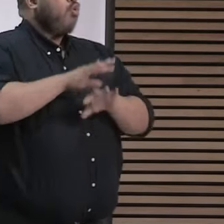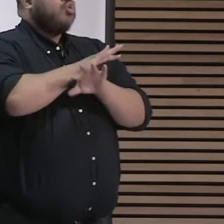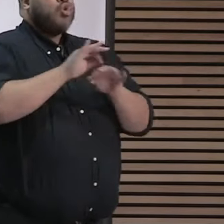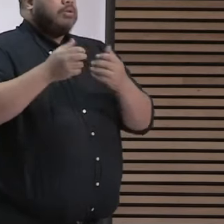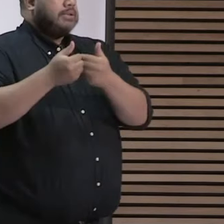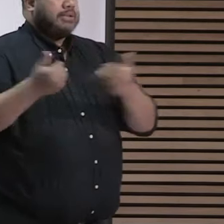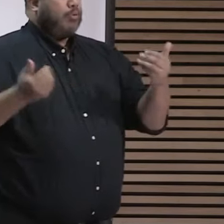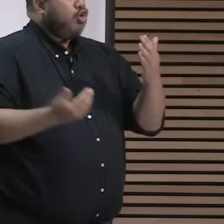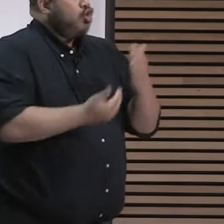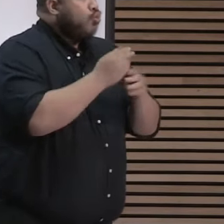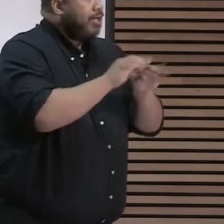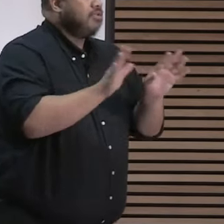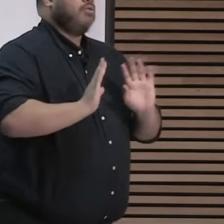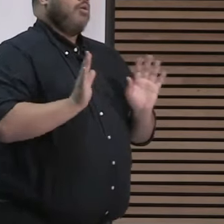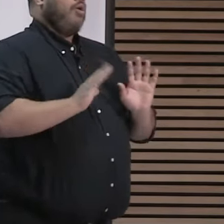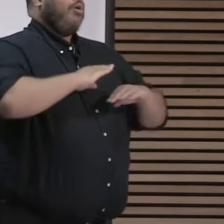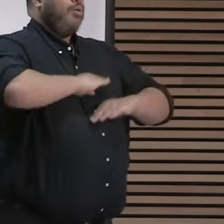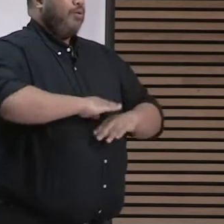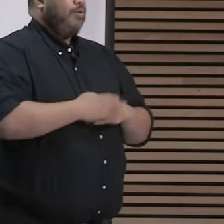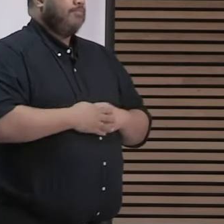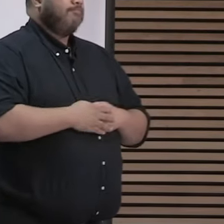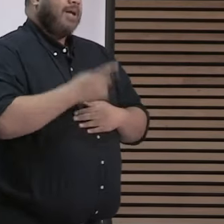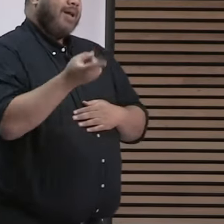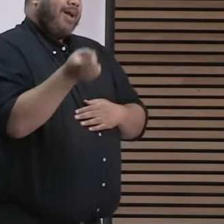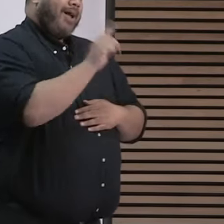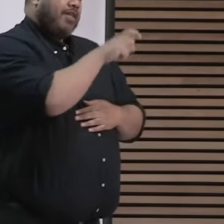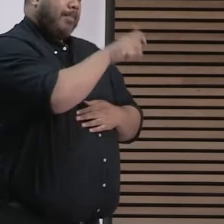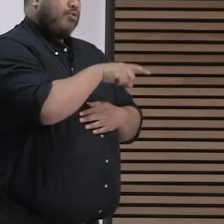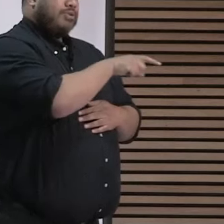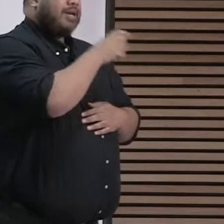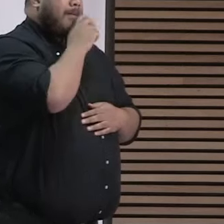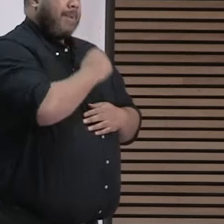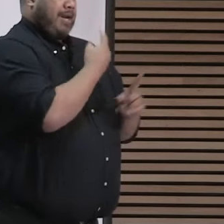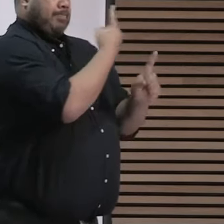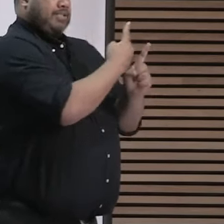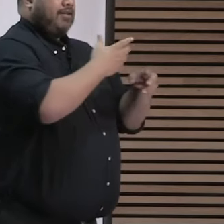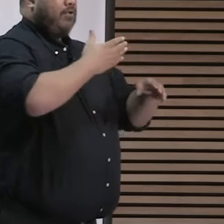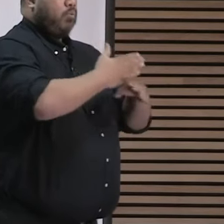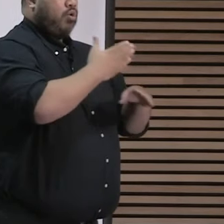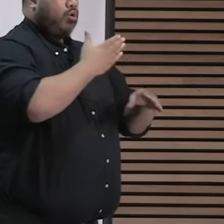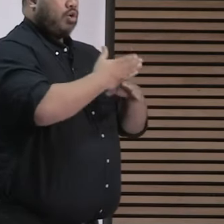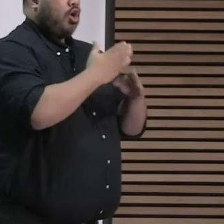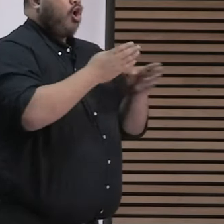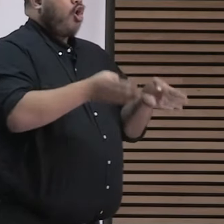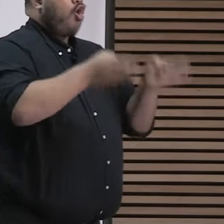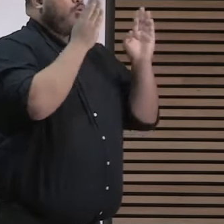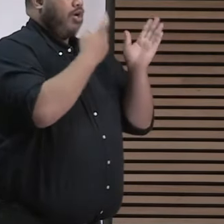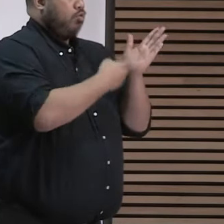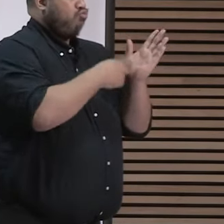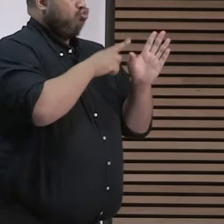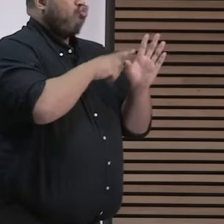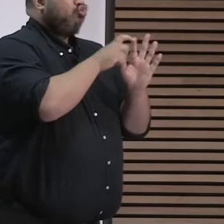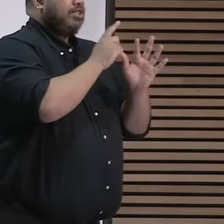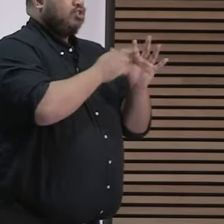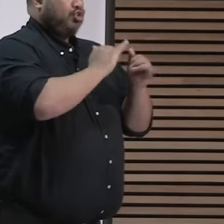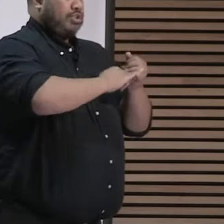separate cluster. Now, the second case is a man who is a maintenance worker at the Ridges Hotel,